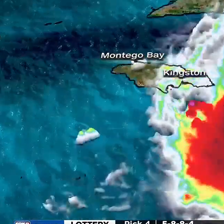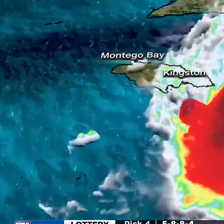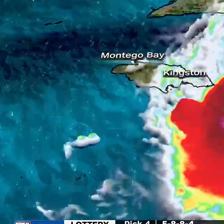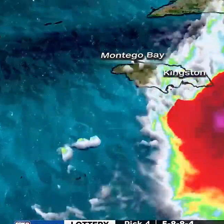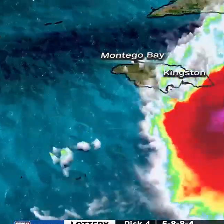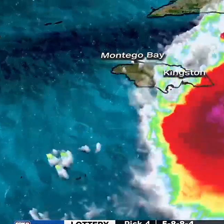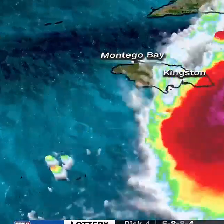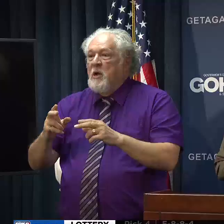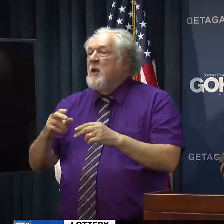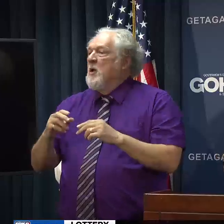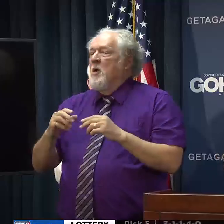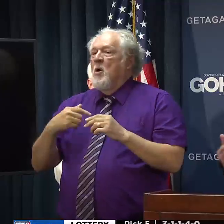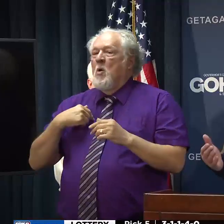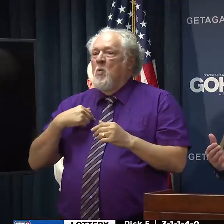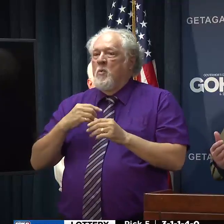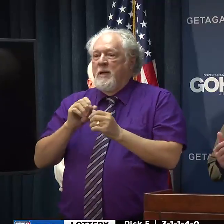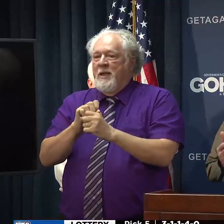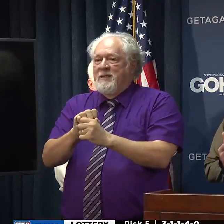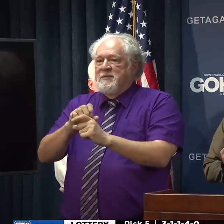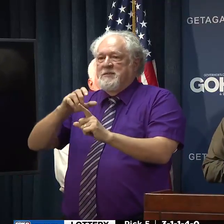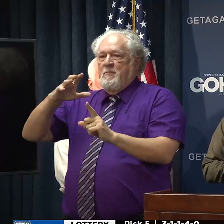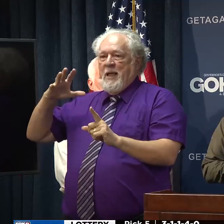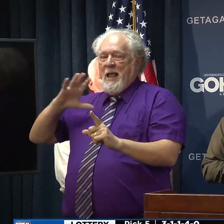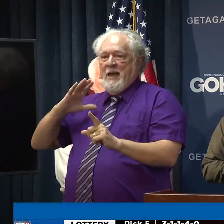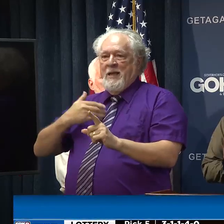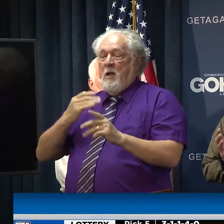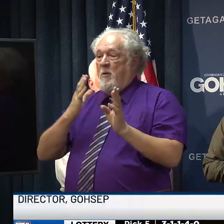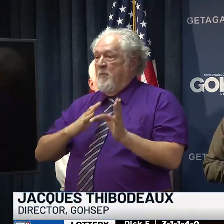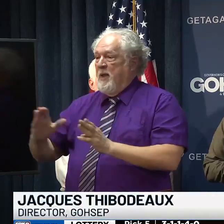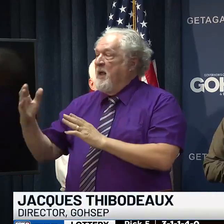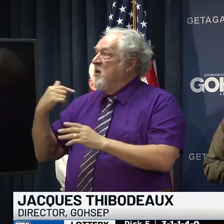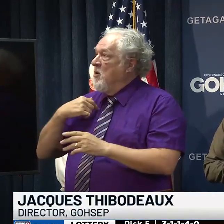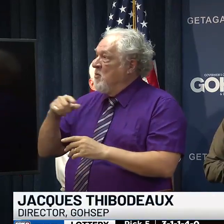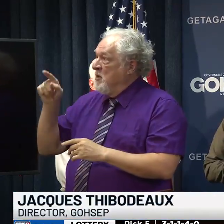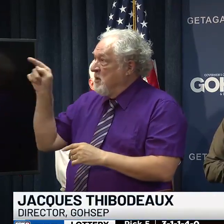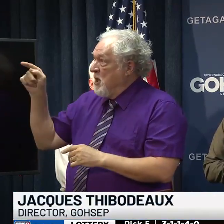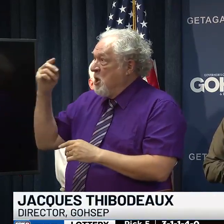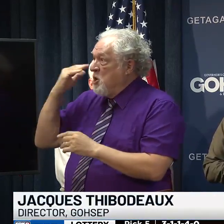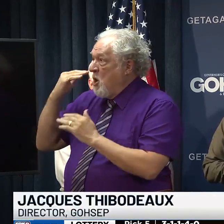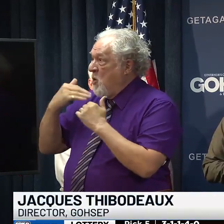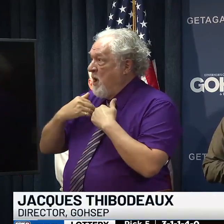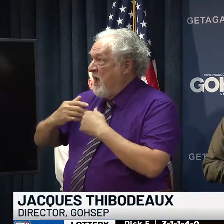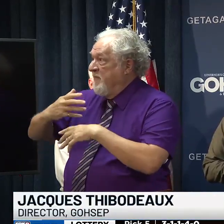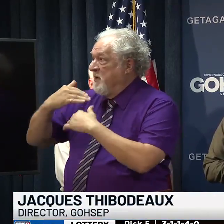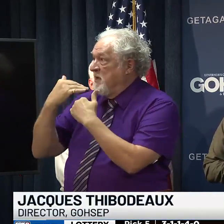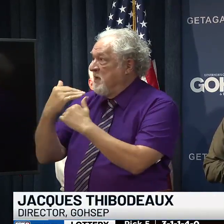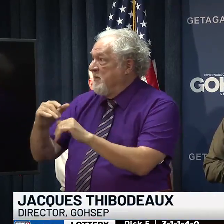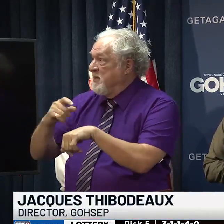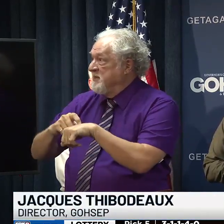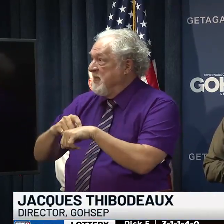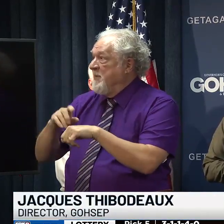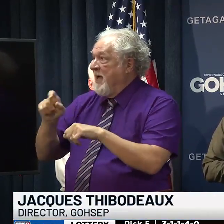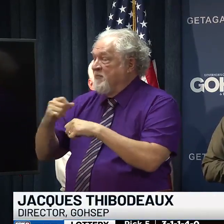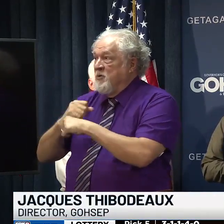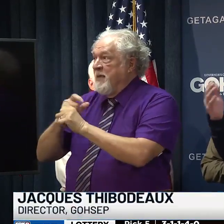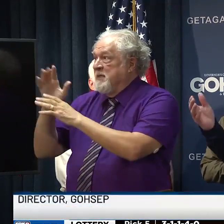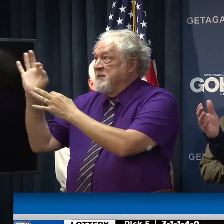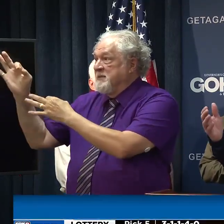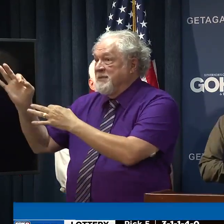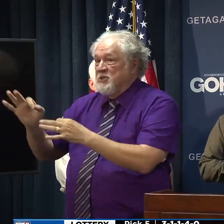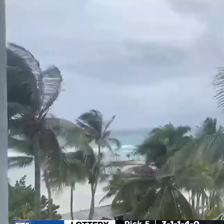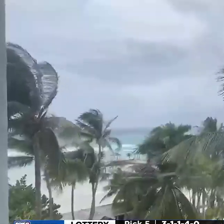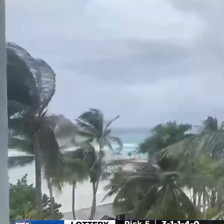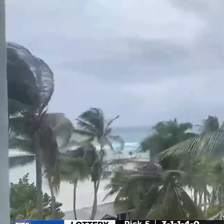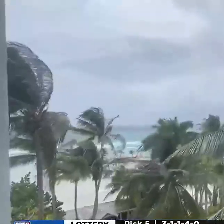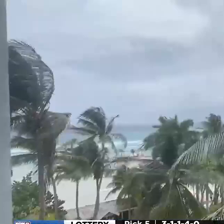less time to prepare. So the rapid intensification for us, we know we're going to have a compressed timeline, so now we have to make decisions